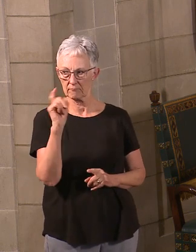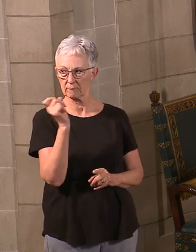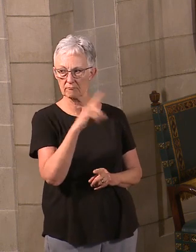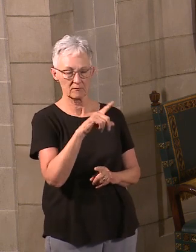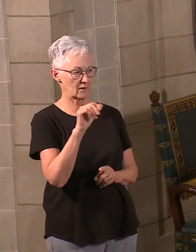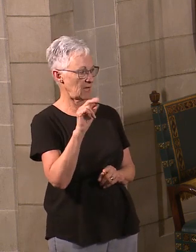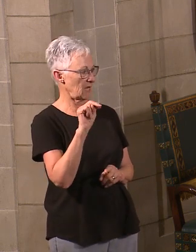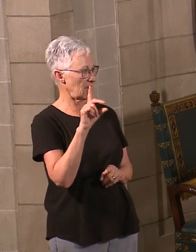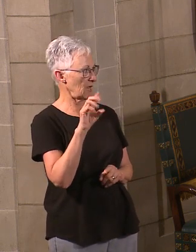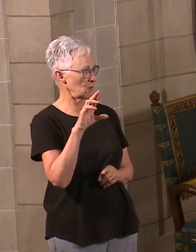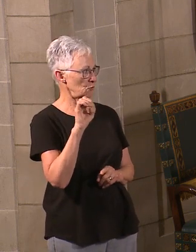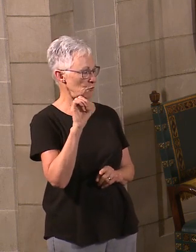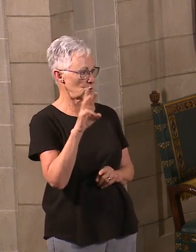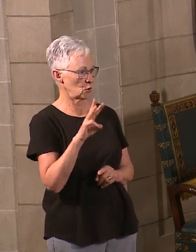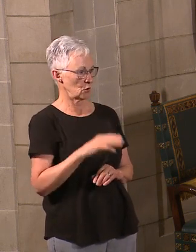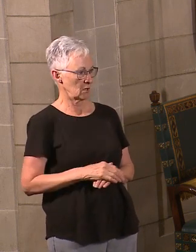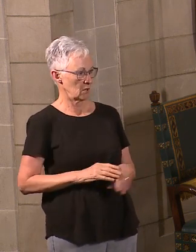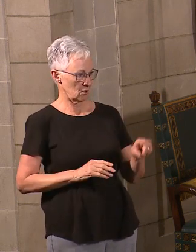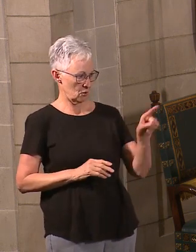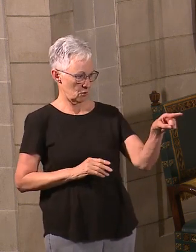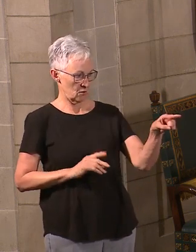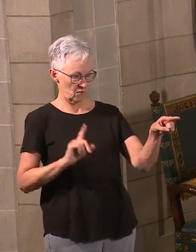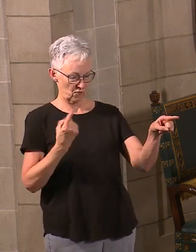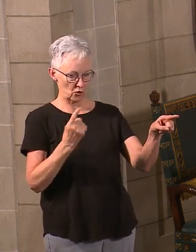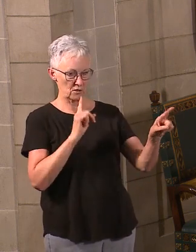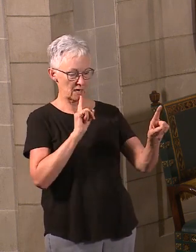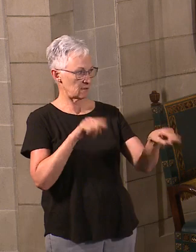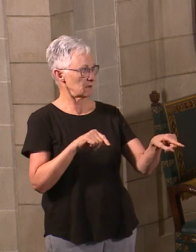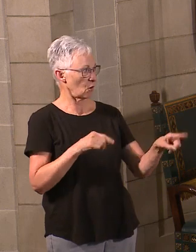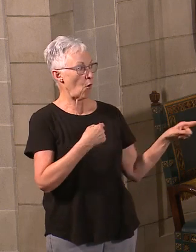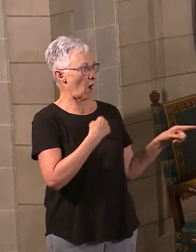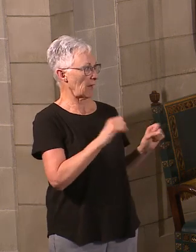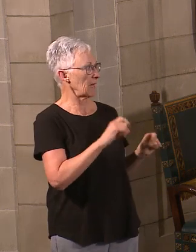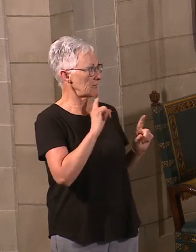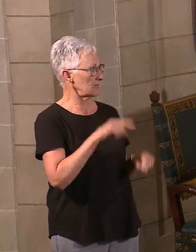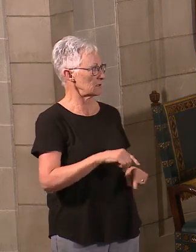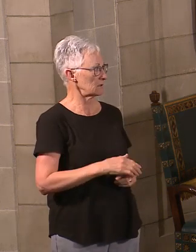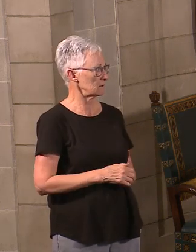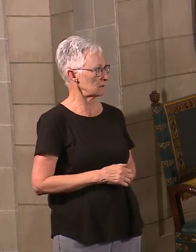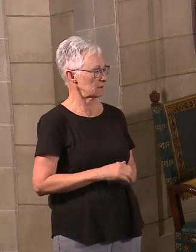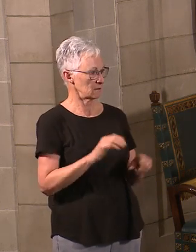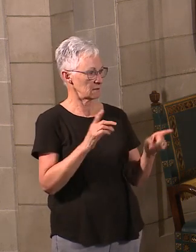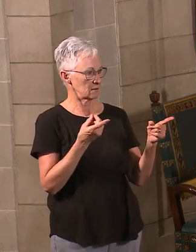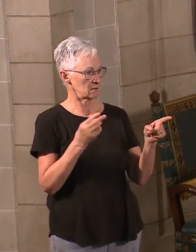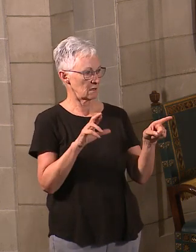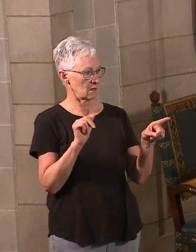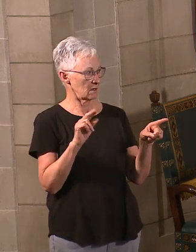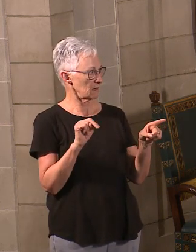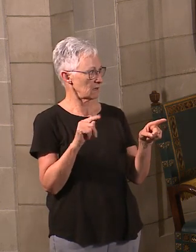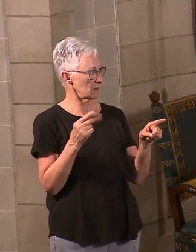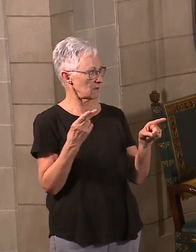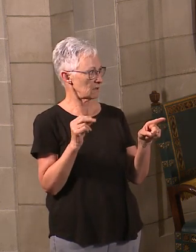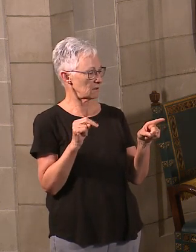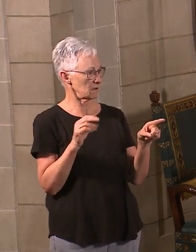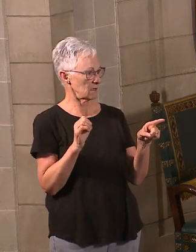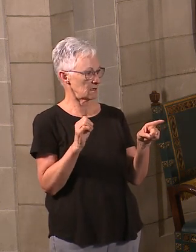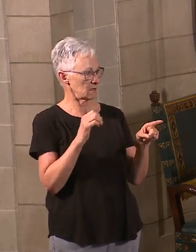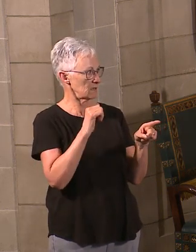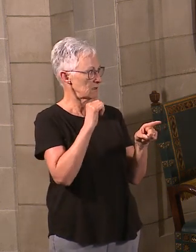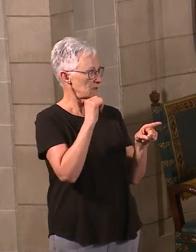Zaki. And Dr. Antone, you're going to be first. Can you ask Dr. Antone? Actually, I can answer this one because Dr. Antone doesn't have any special insight into